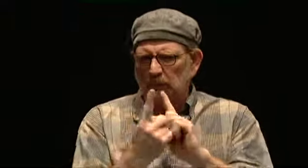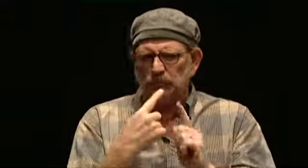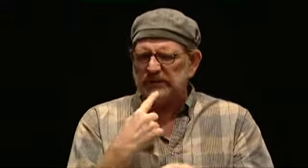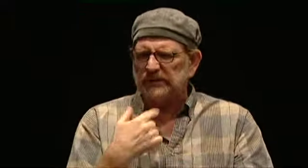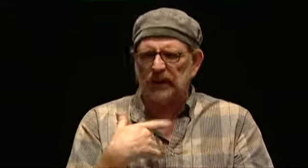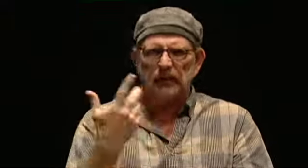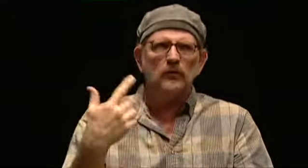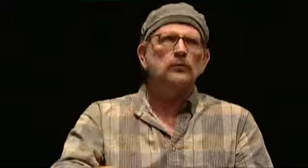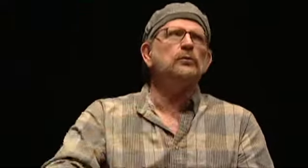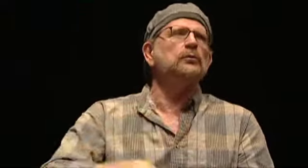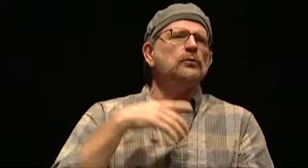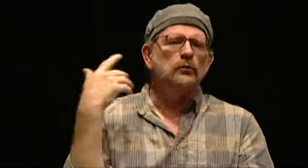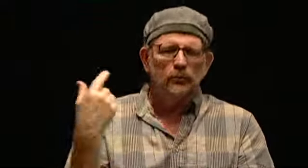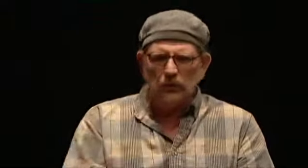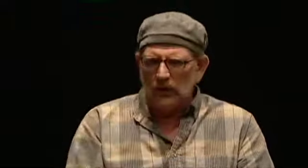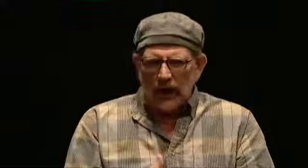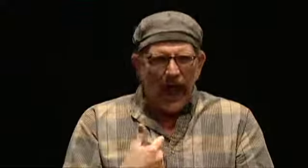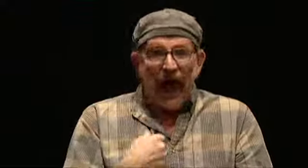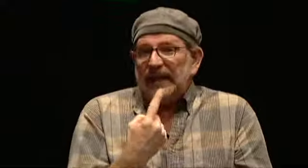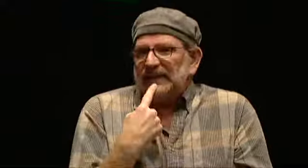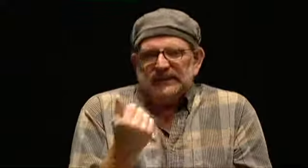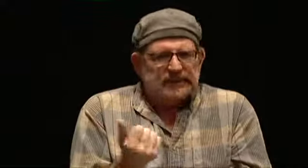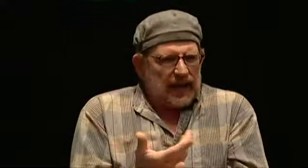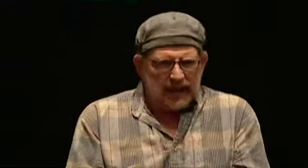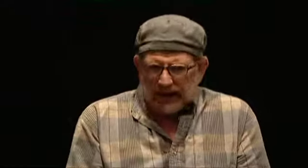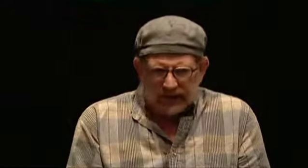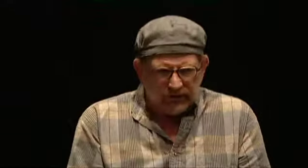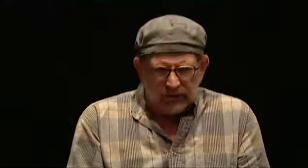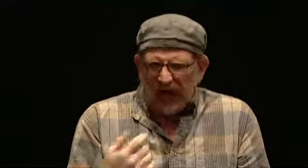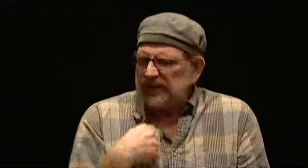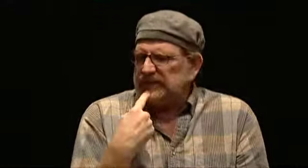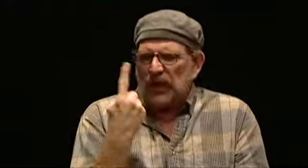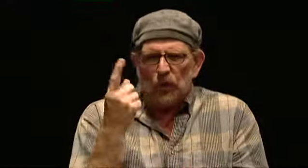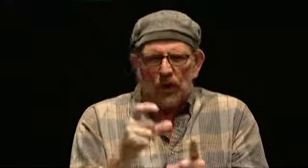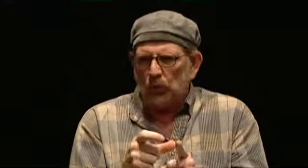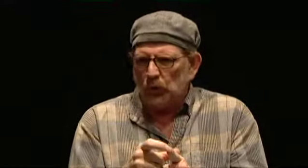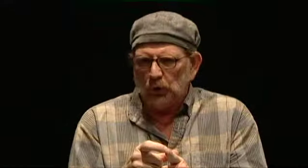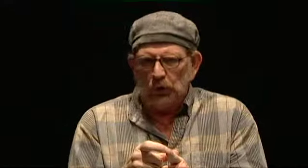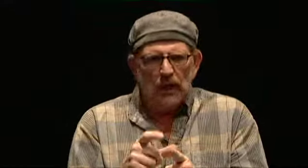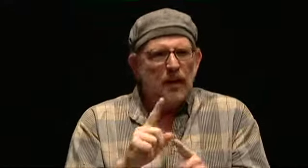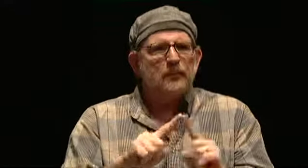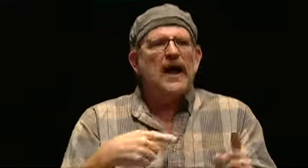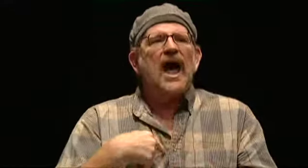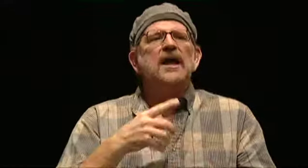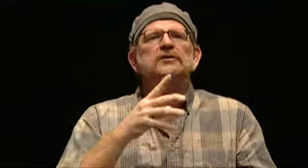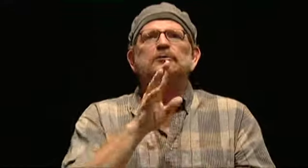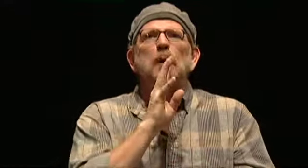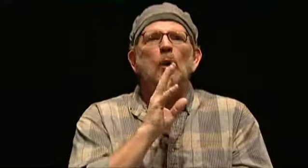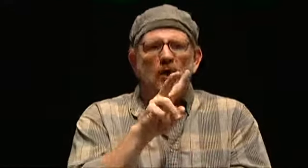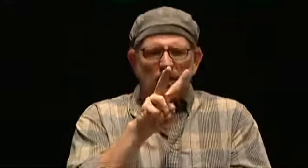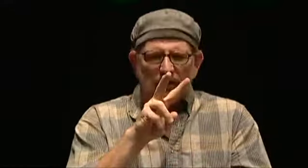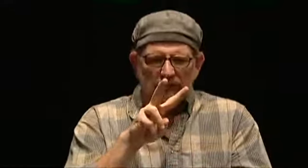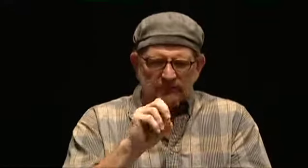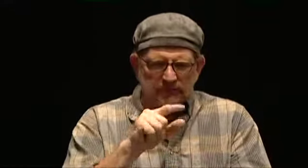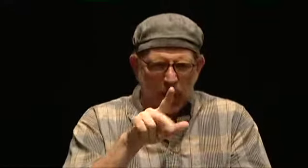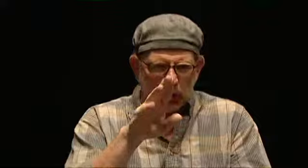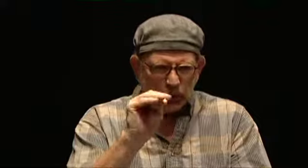know, and that many people, and so many people came up to me and said, wow. Yeah, wow. You know, I didn't say one word, but I